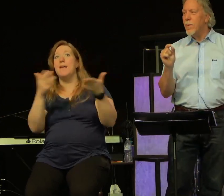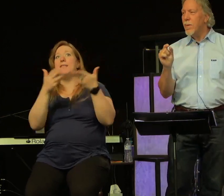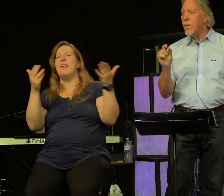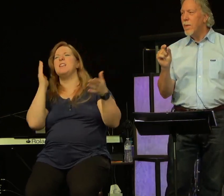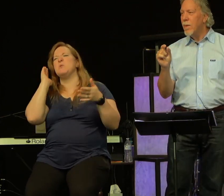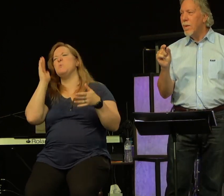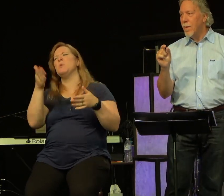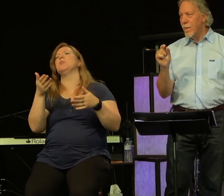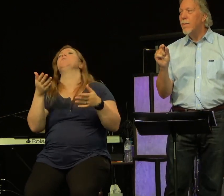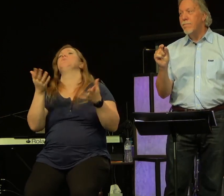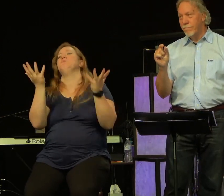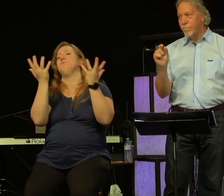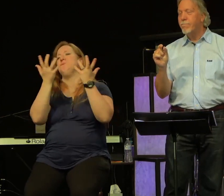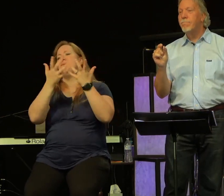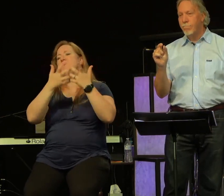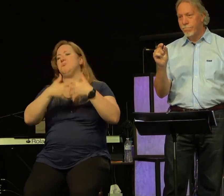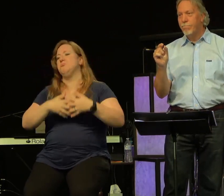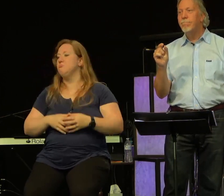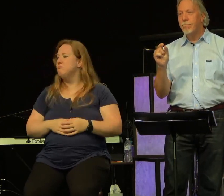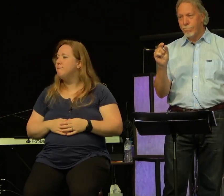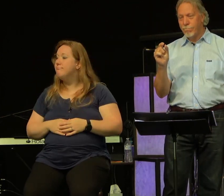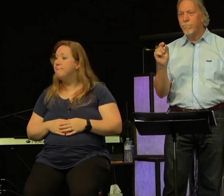themselves.